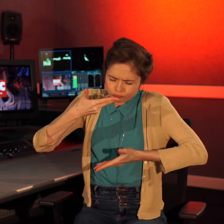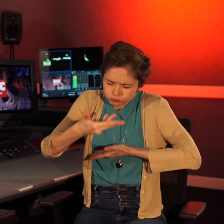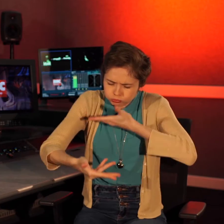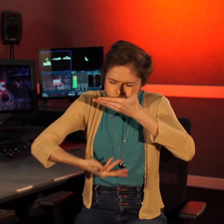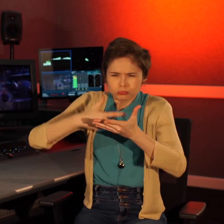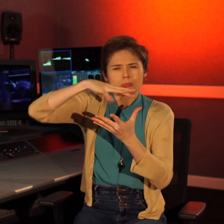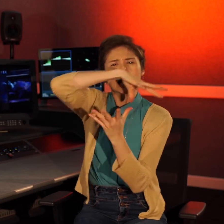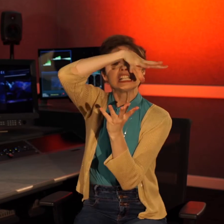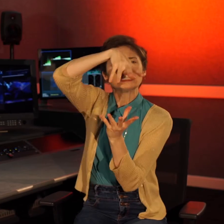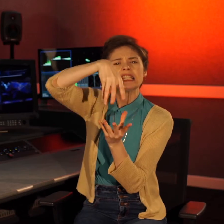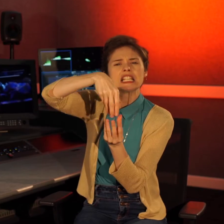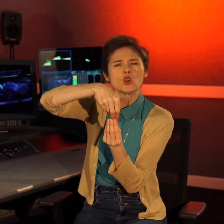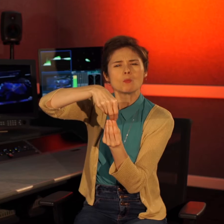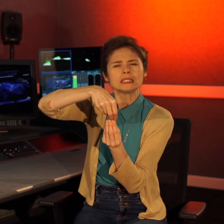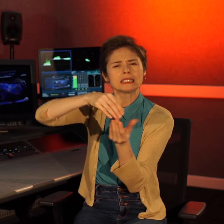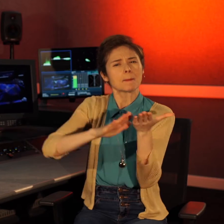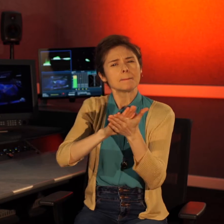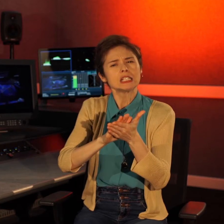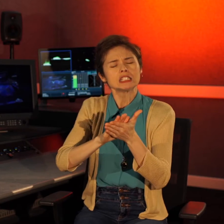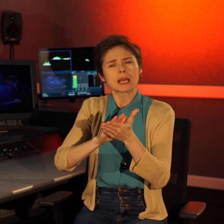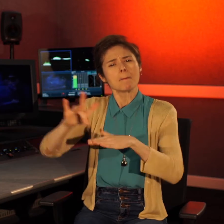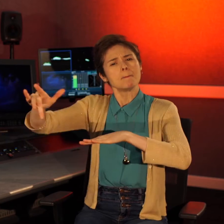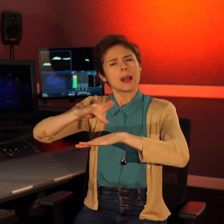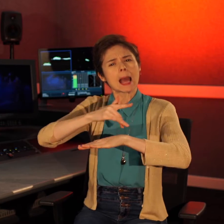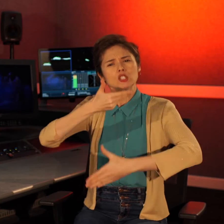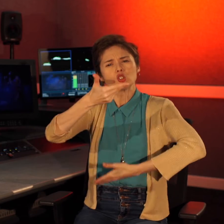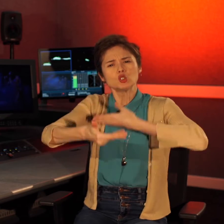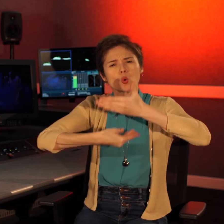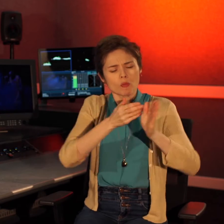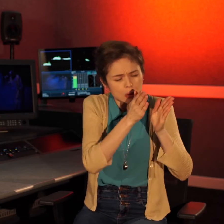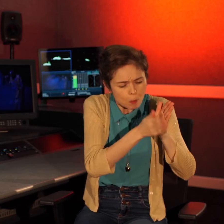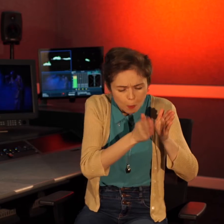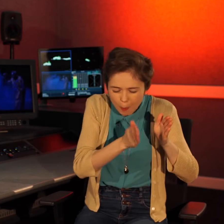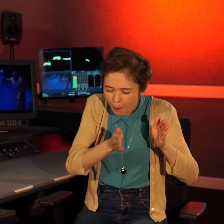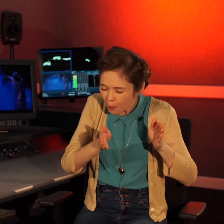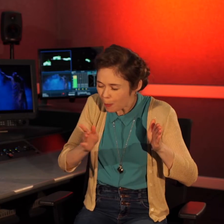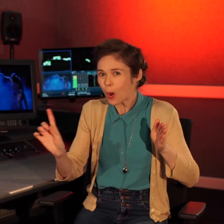So now I'm going to give a brief description of what happens in the play.